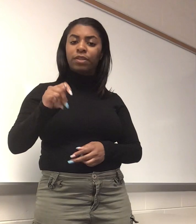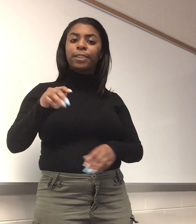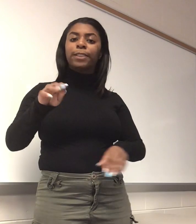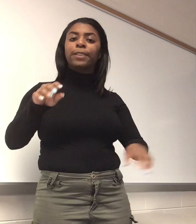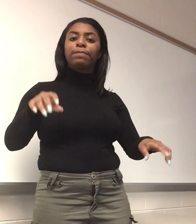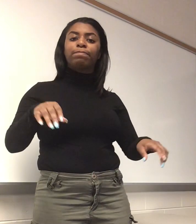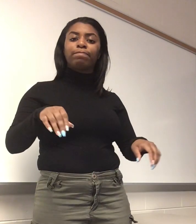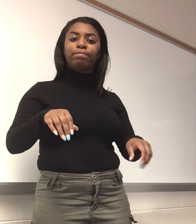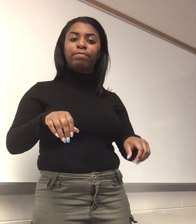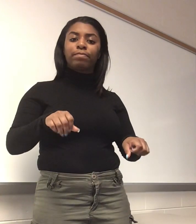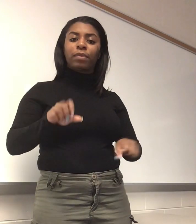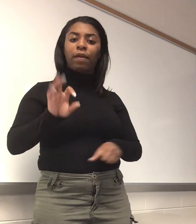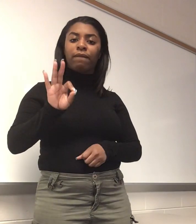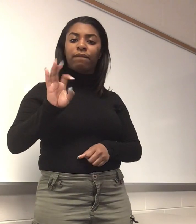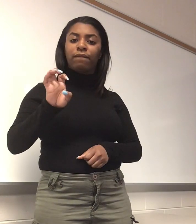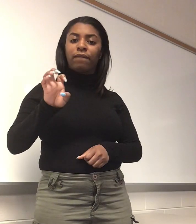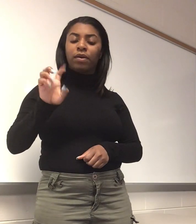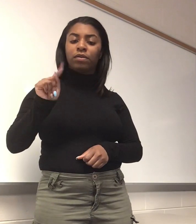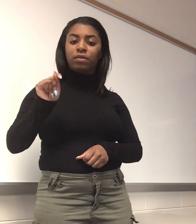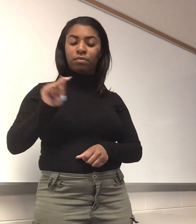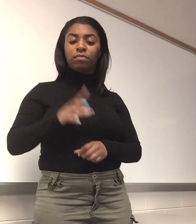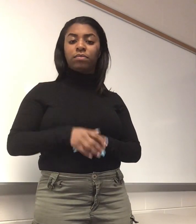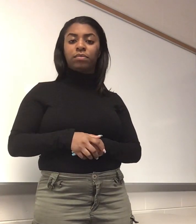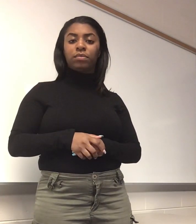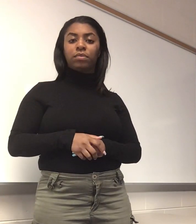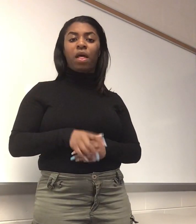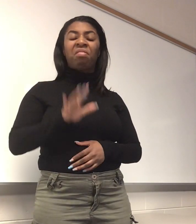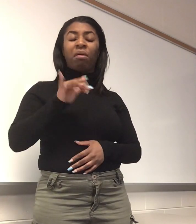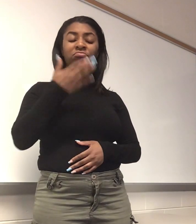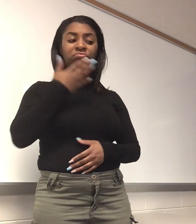That's ambiguous in the epic. That's an excellent example. All right, who else has an example?